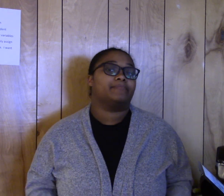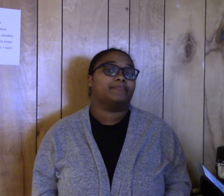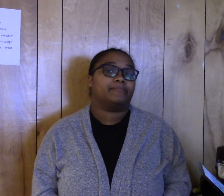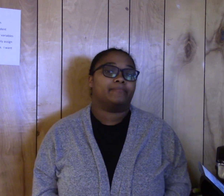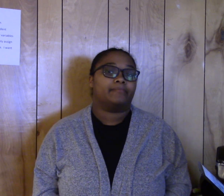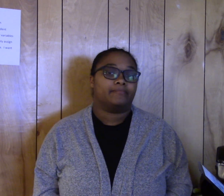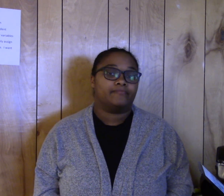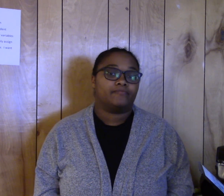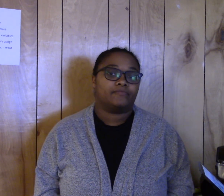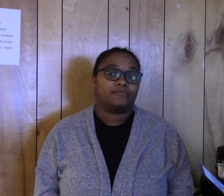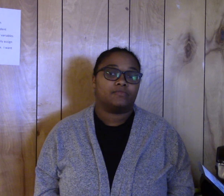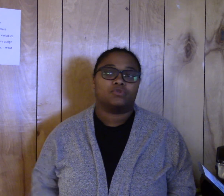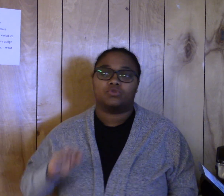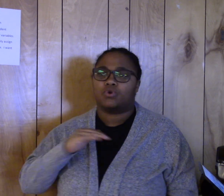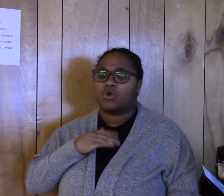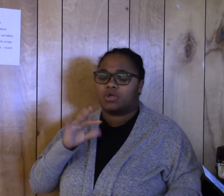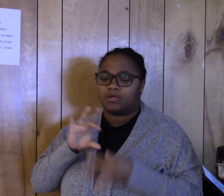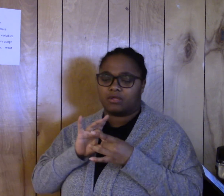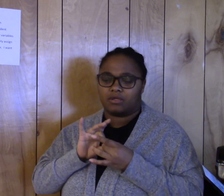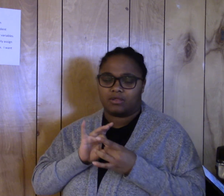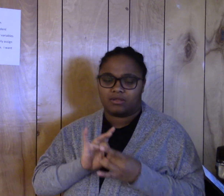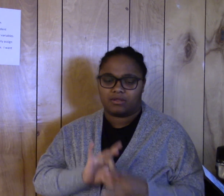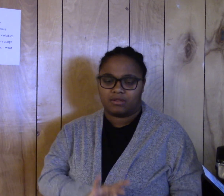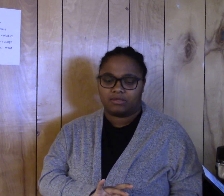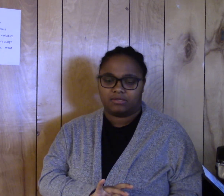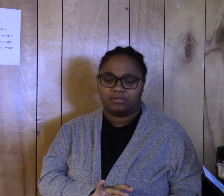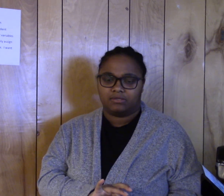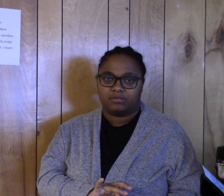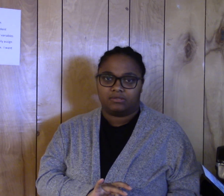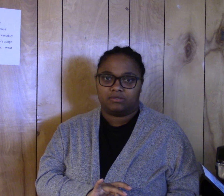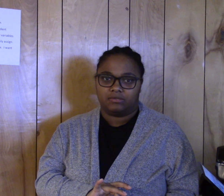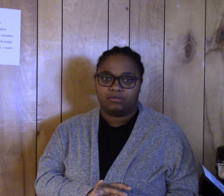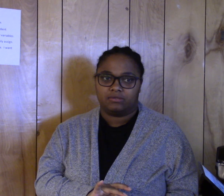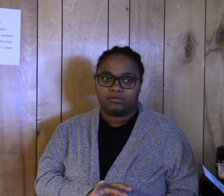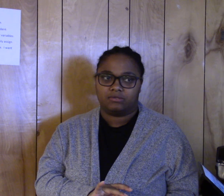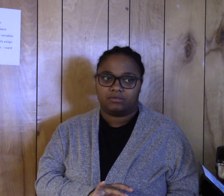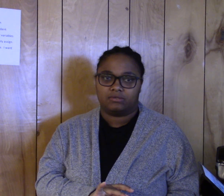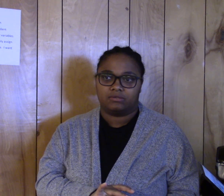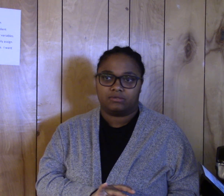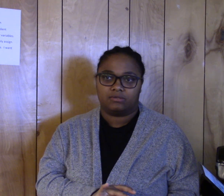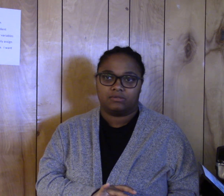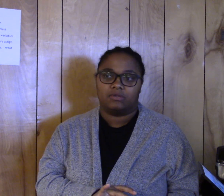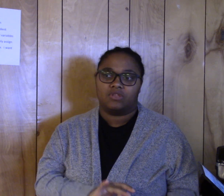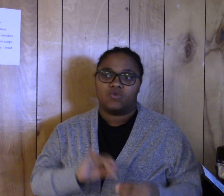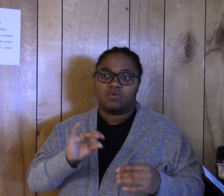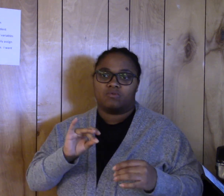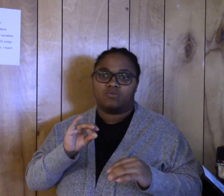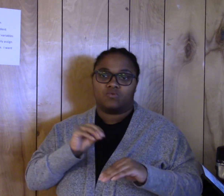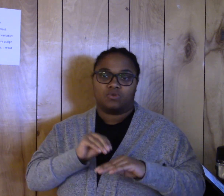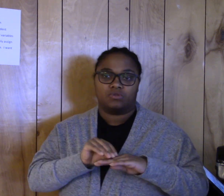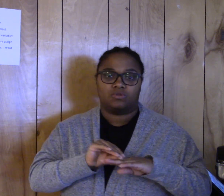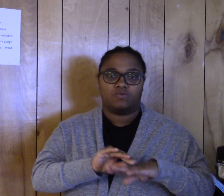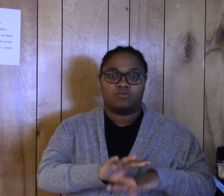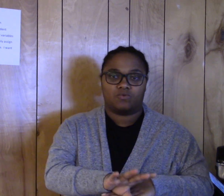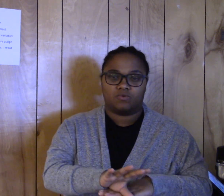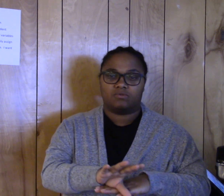of that stuff was, it had to be guided by situation. I didn't have any referent for